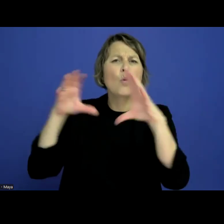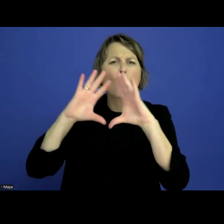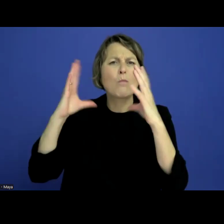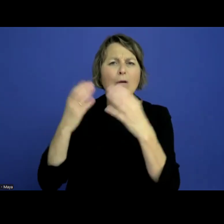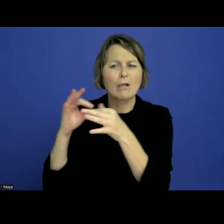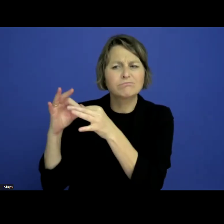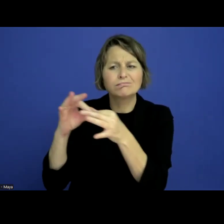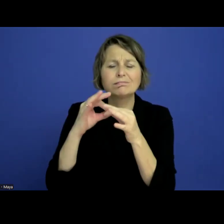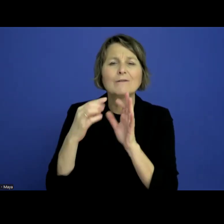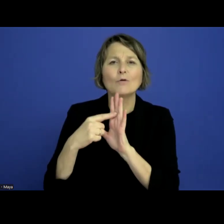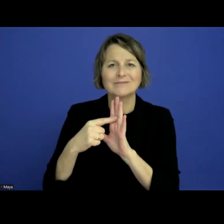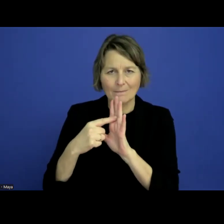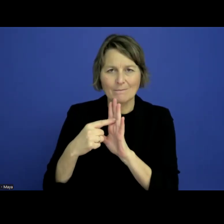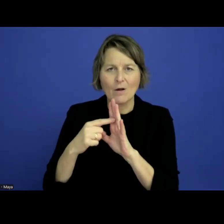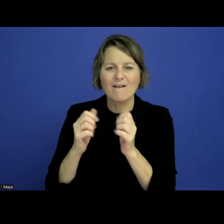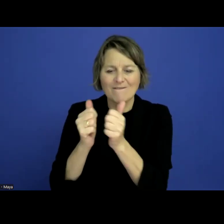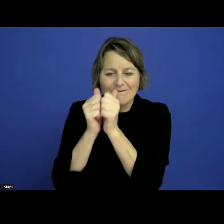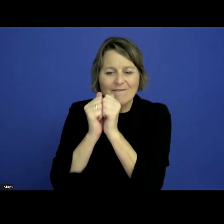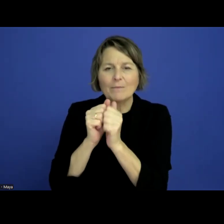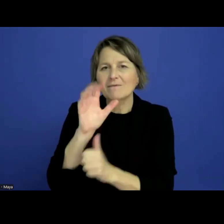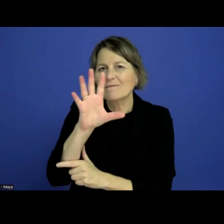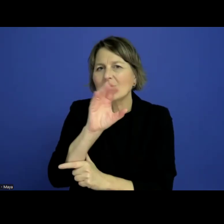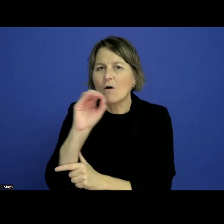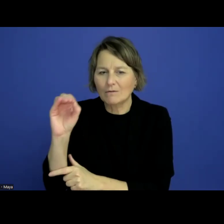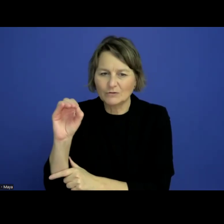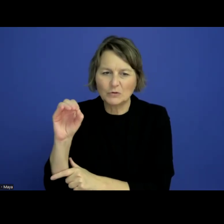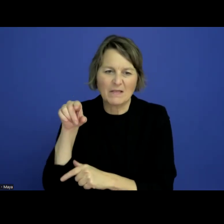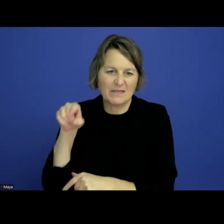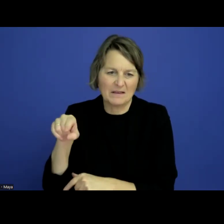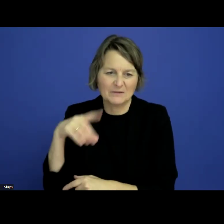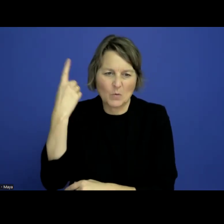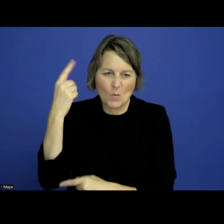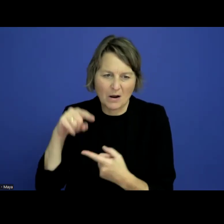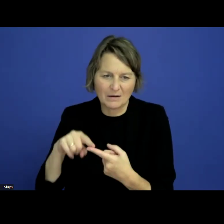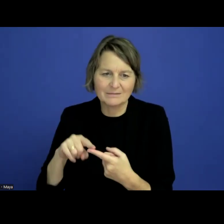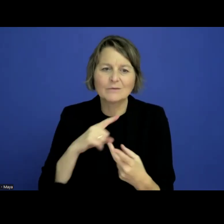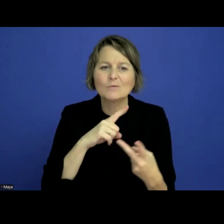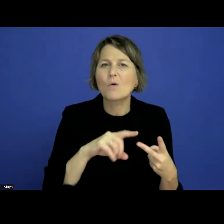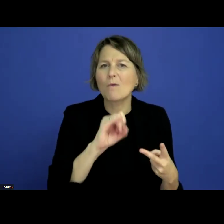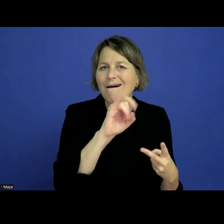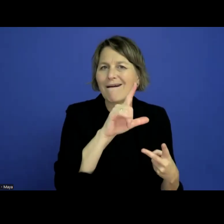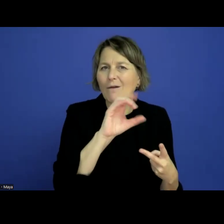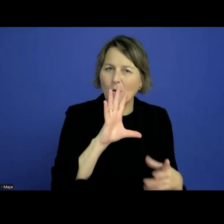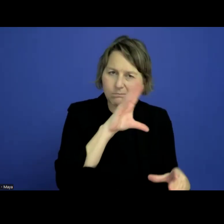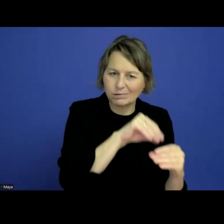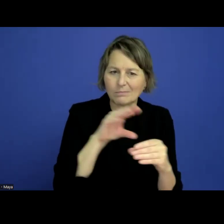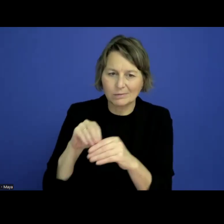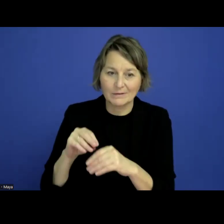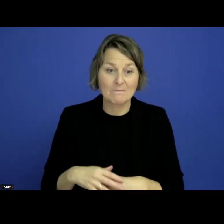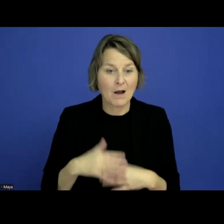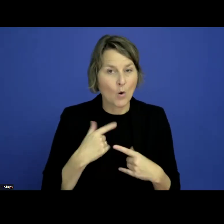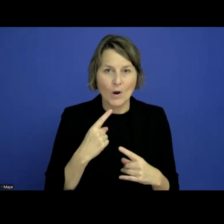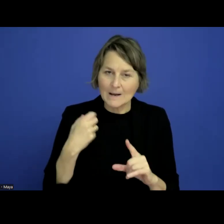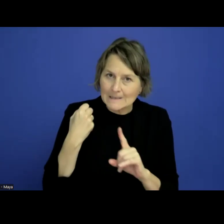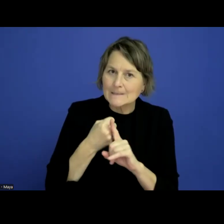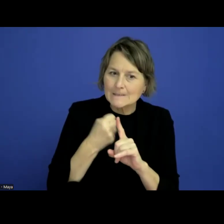progress. And through Disability In, we've benchmarked our efforts and earned recognition for 2 consecutive years in a row,